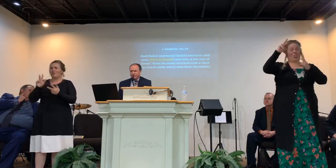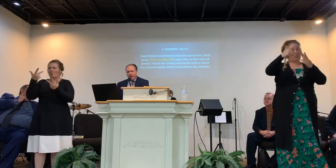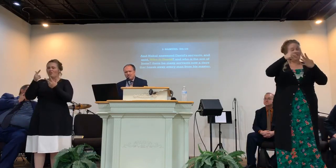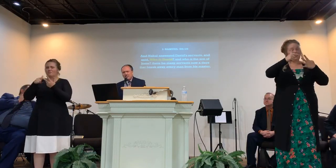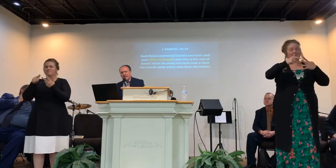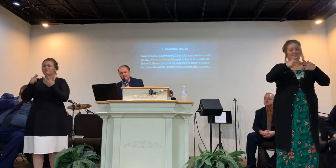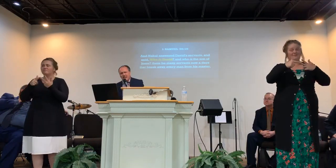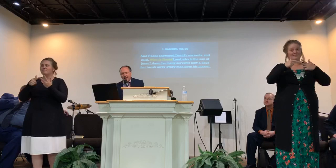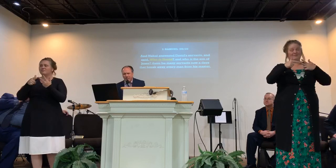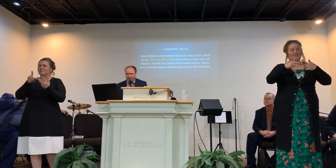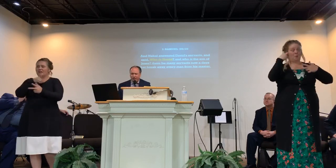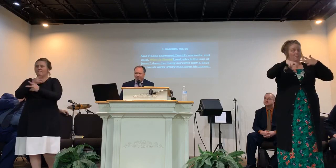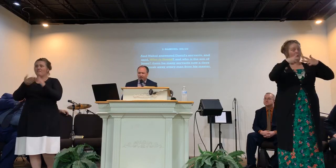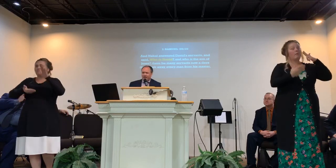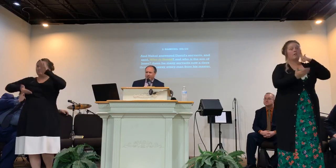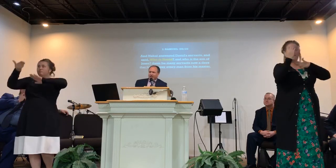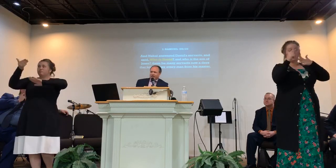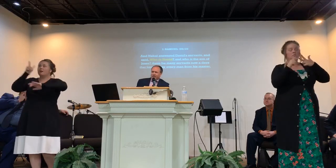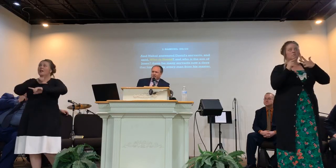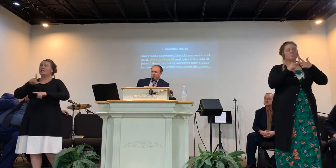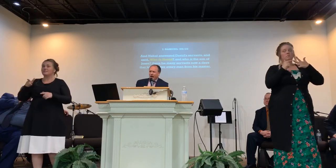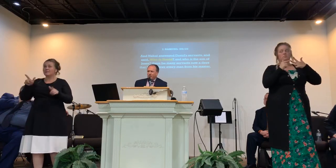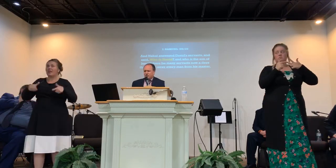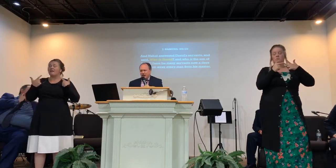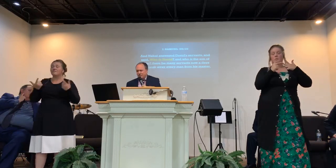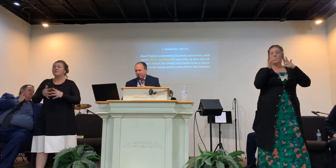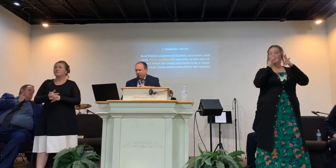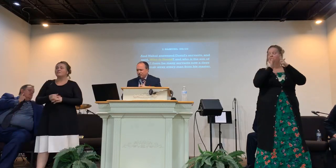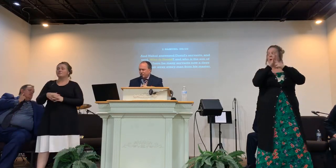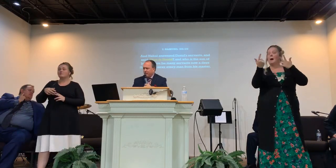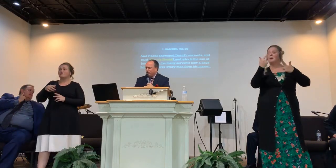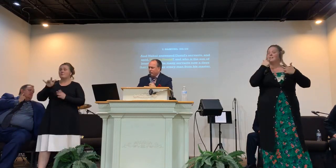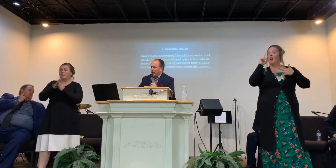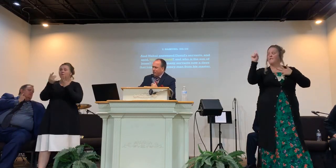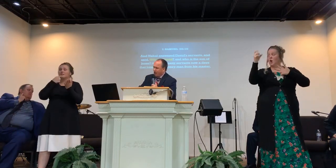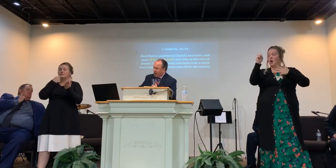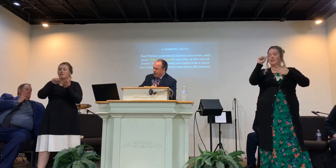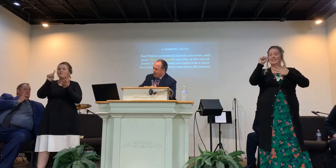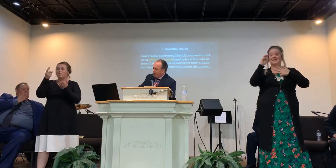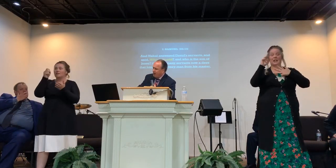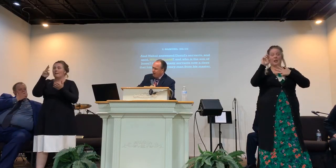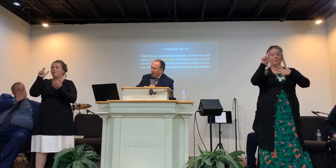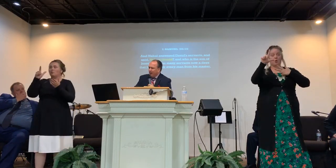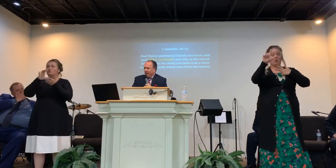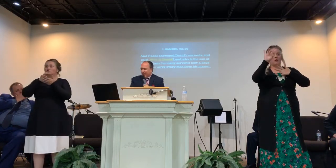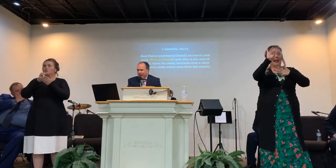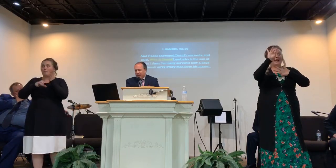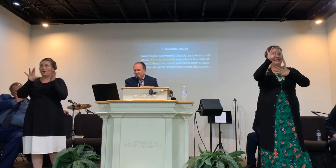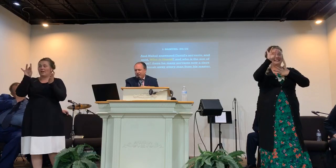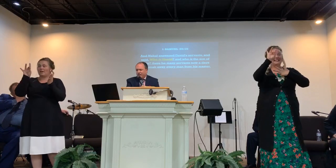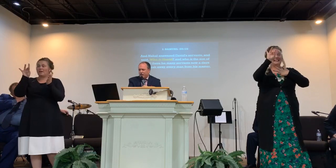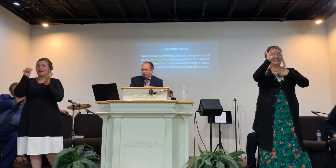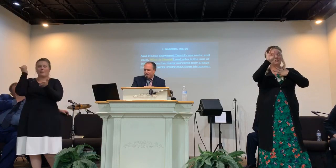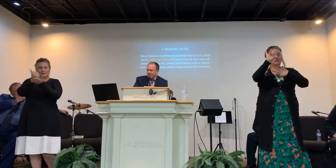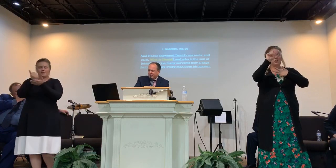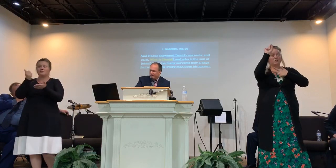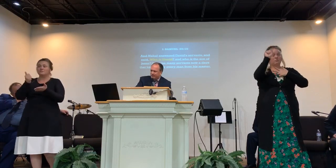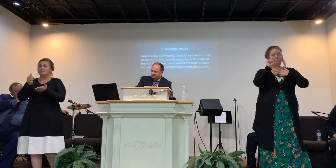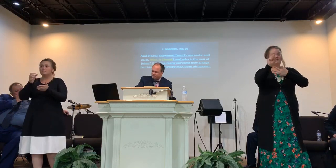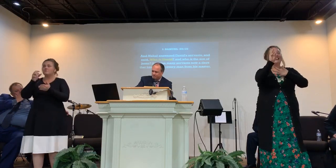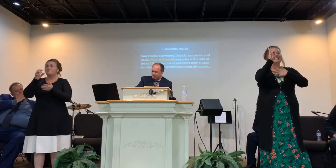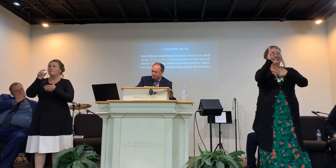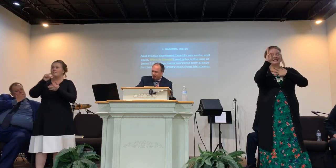that David faced in his life, the Bible says in 1 Samuel chapter 8, amen, verse